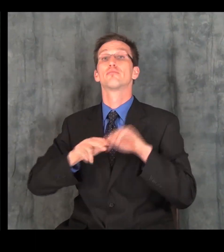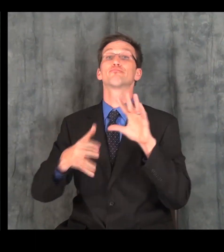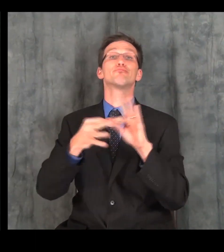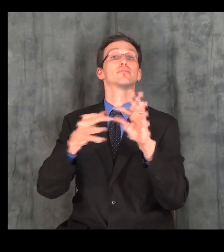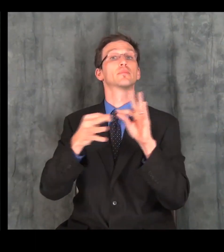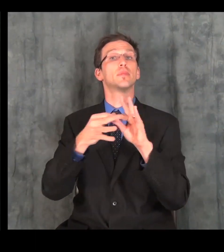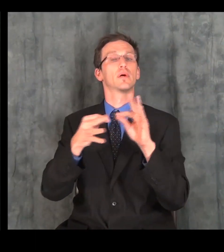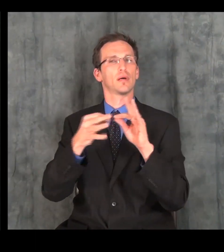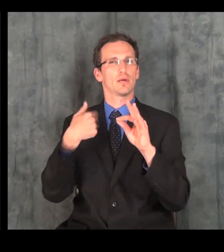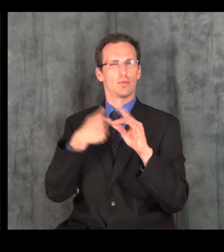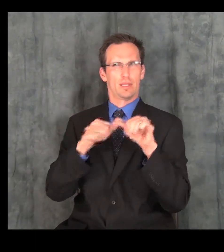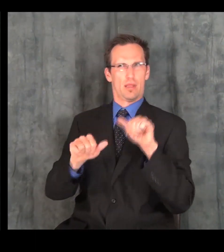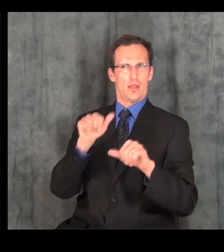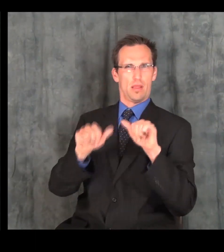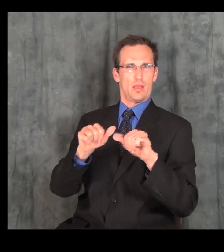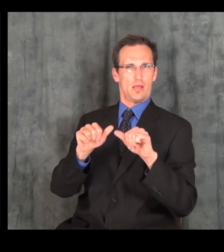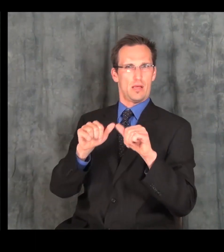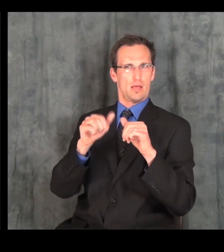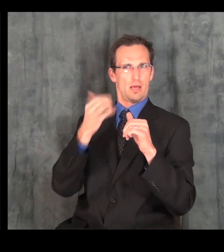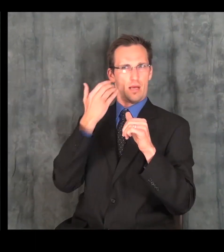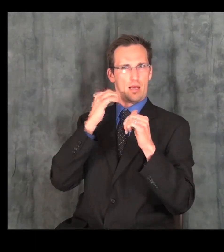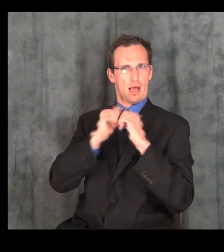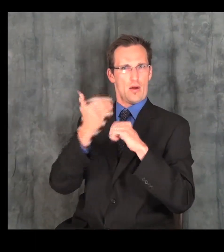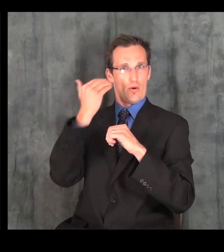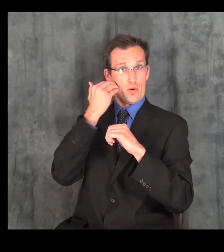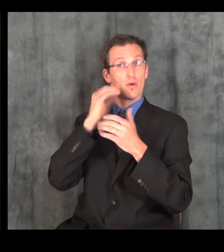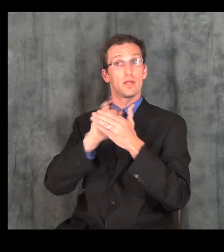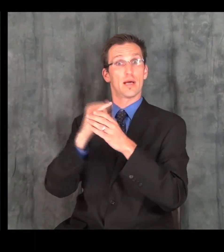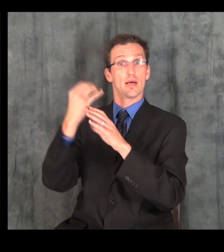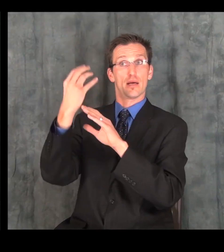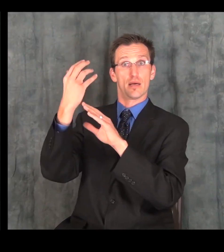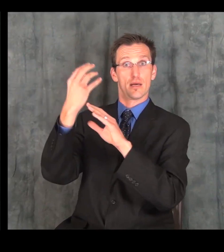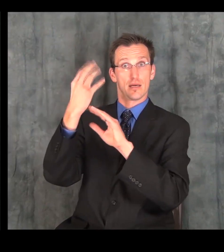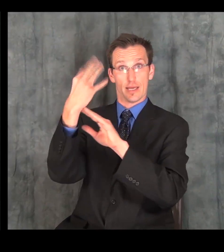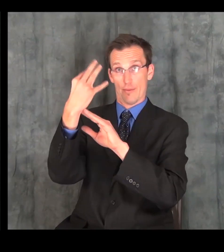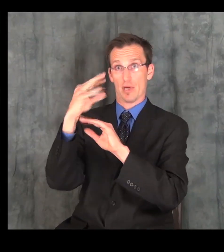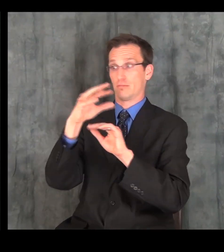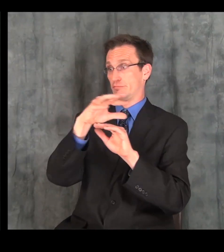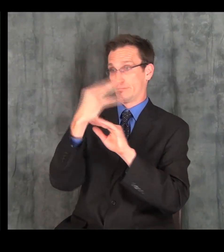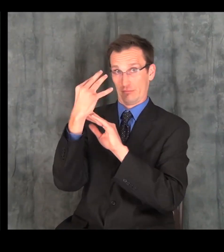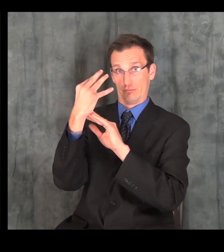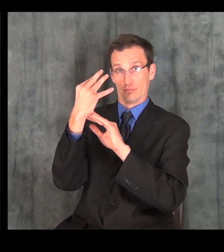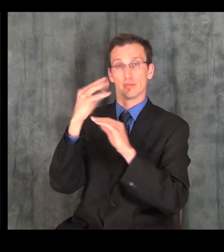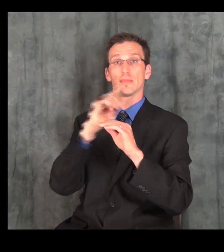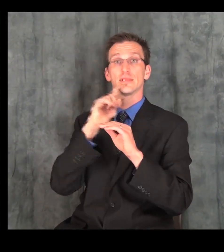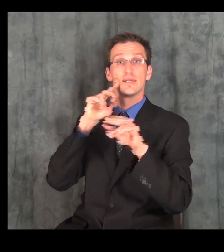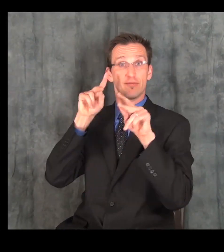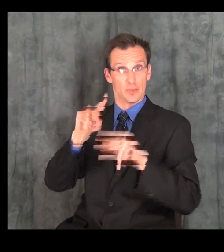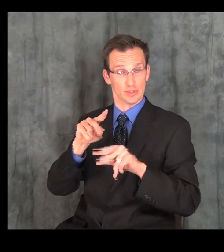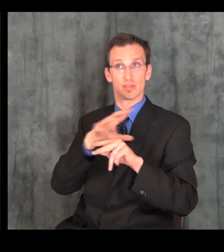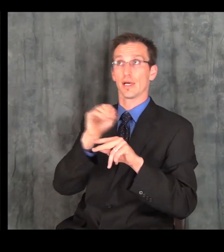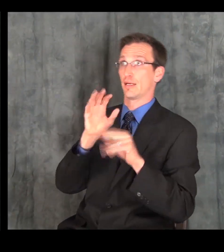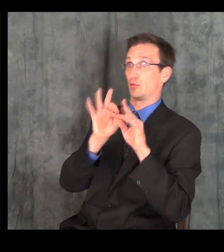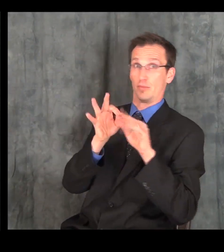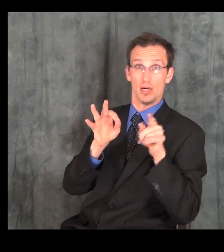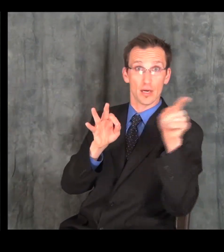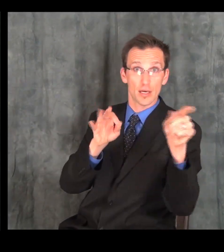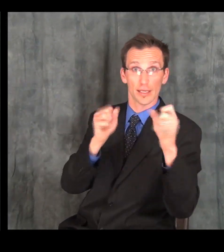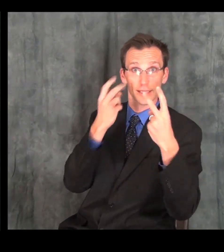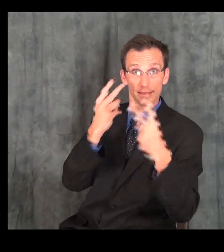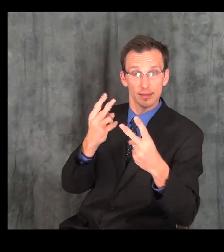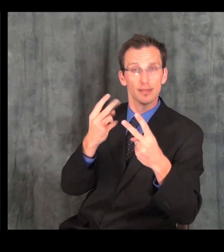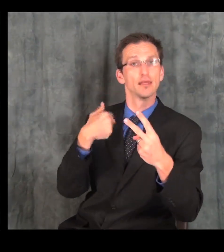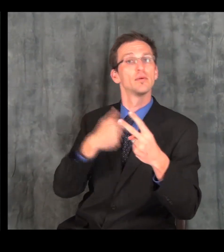we guarantee that the camera was on him and the interpreter could see him? And so initially we were just going to use the